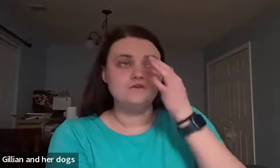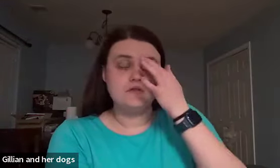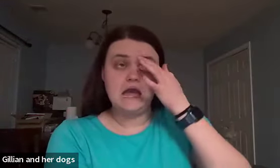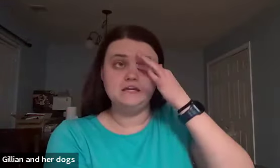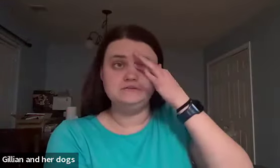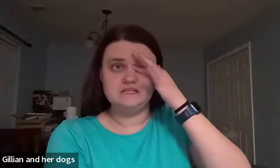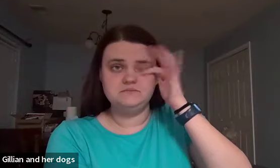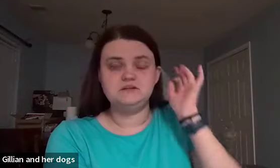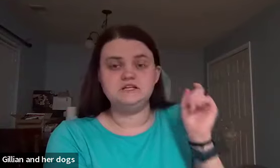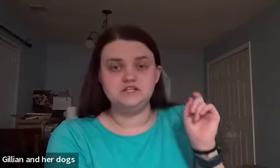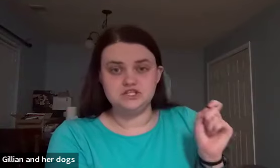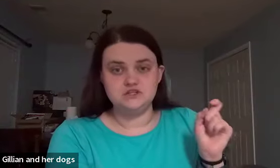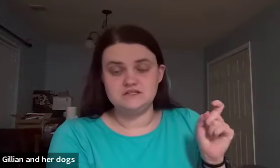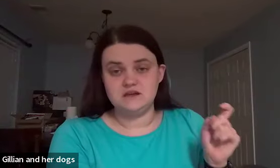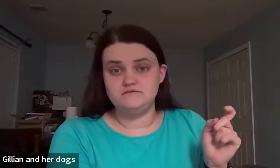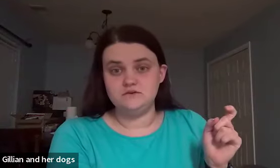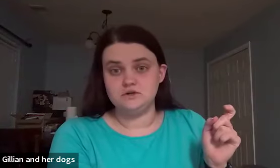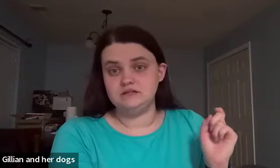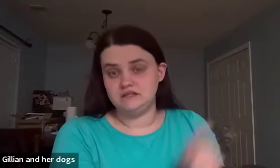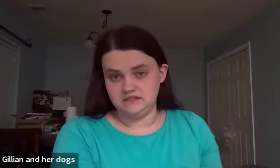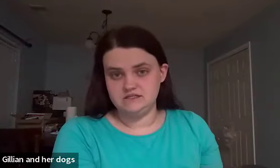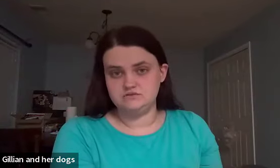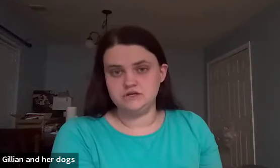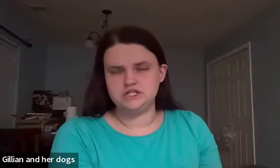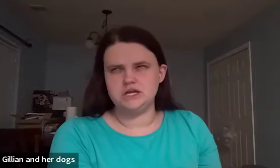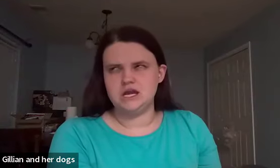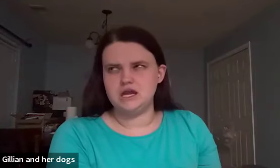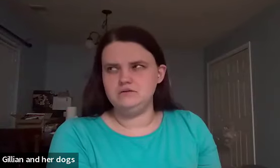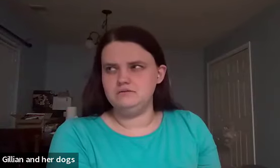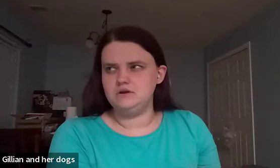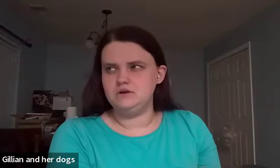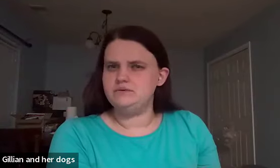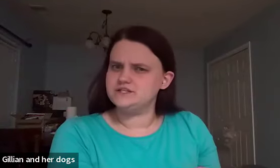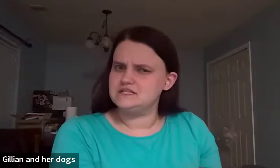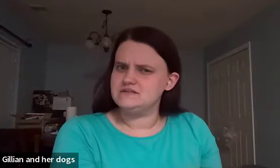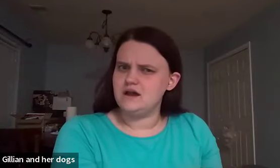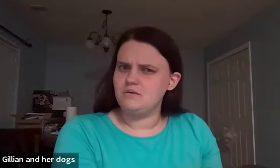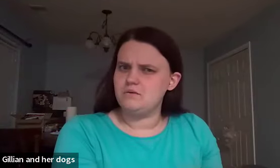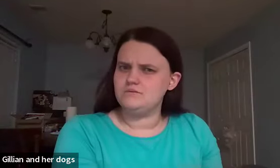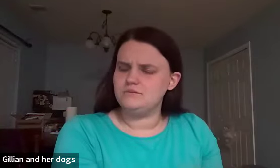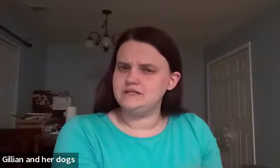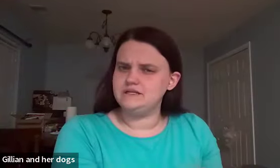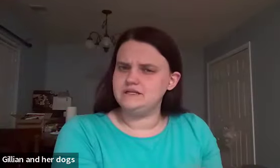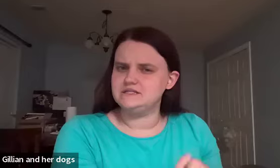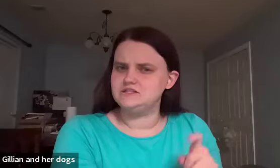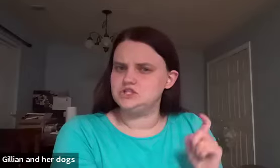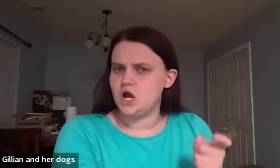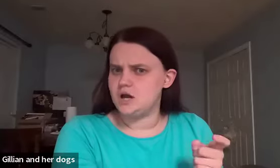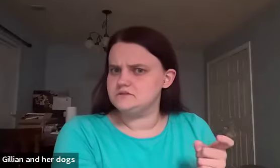for that, you typically just do the sign for police, which I don't know if we actually did that one when we did